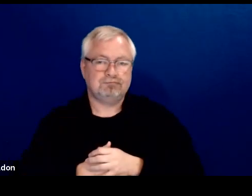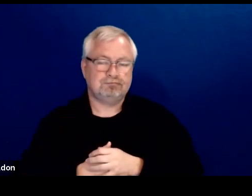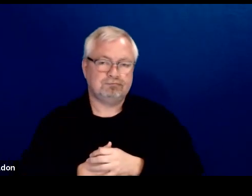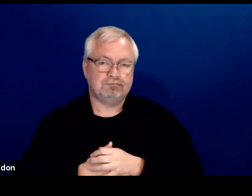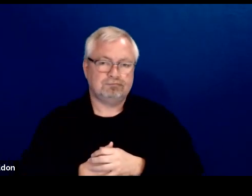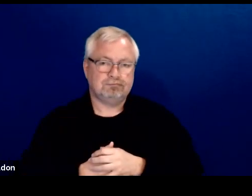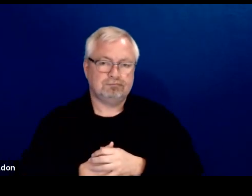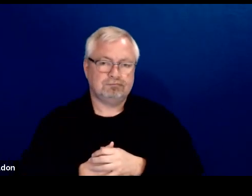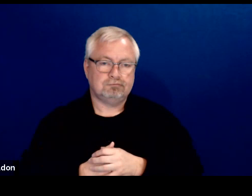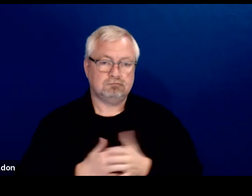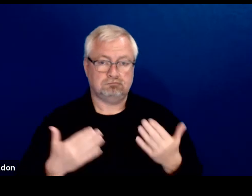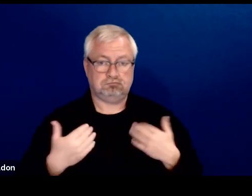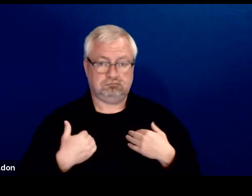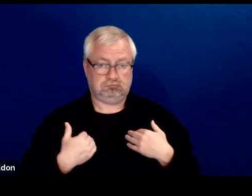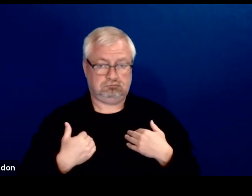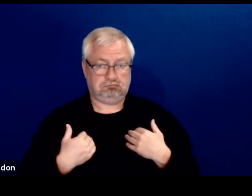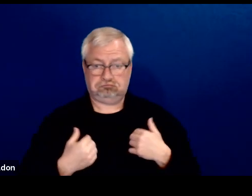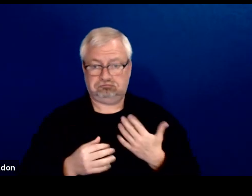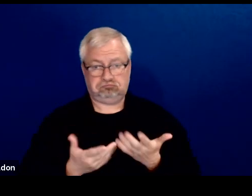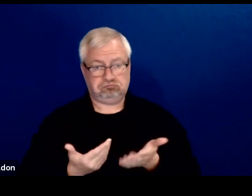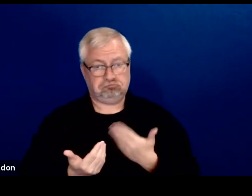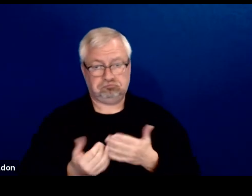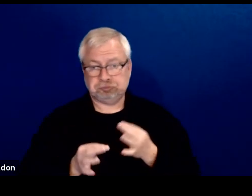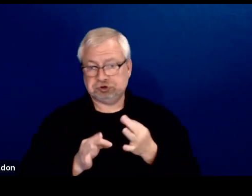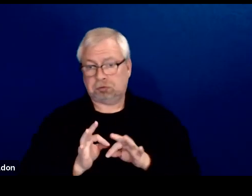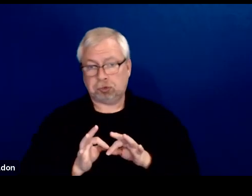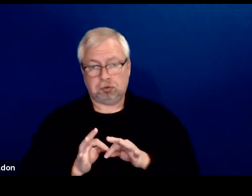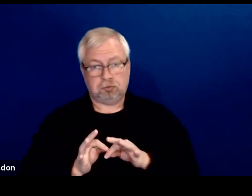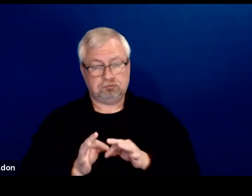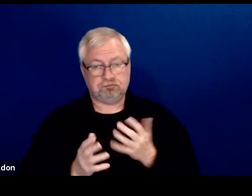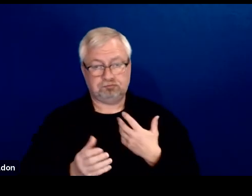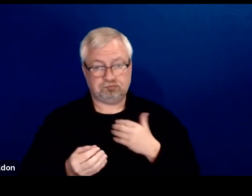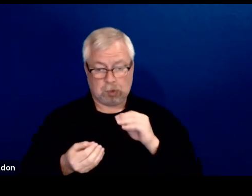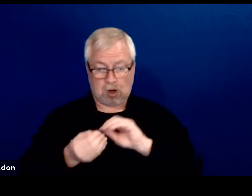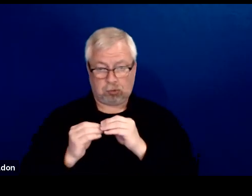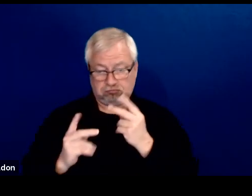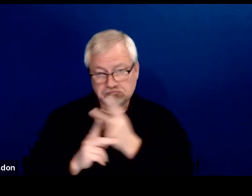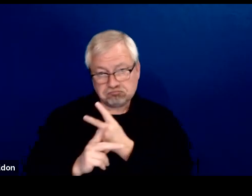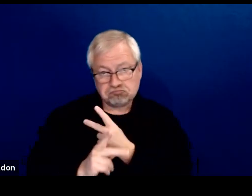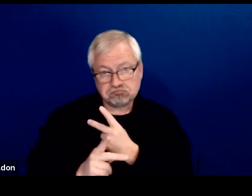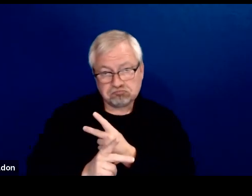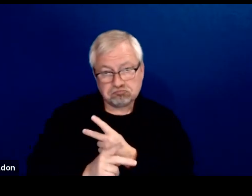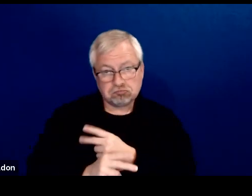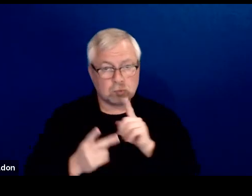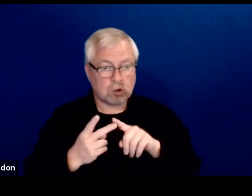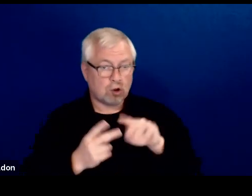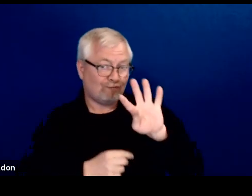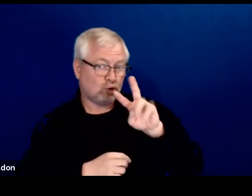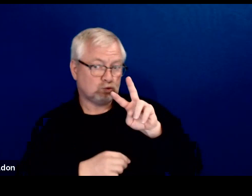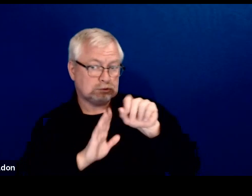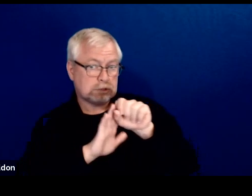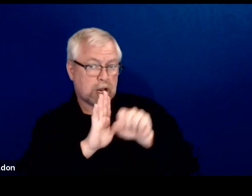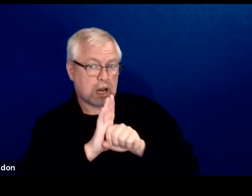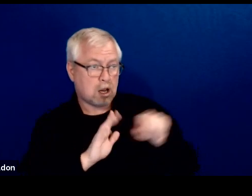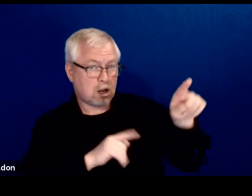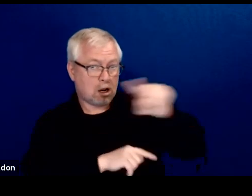I would simply say that the data and the 42 states that are following this general